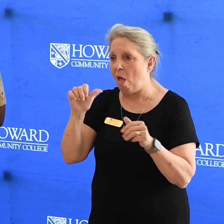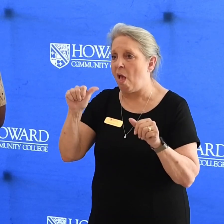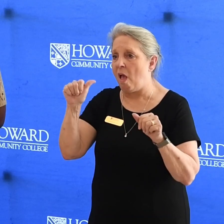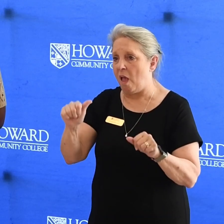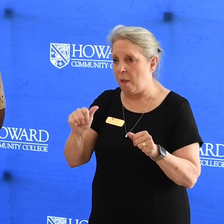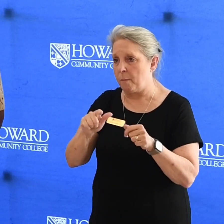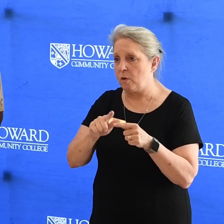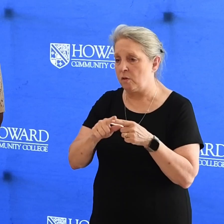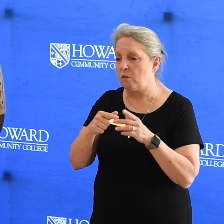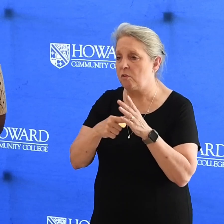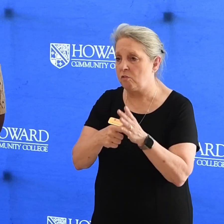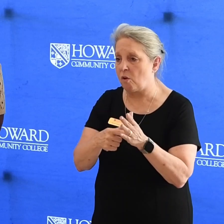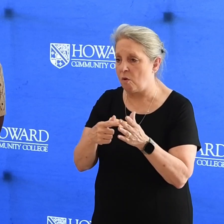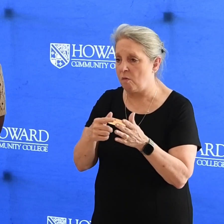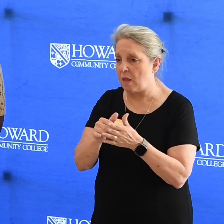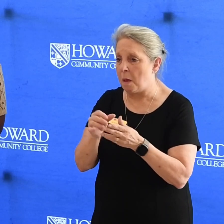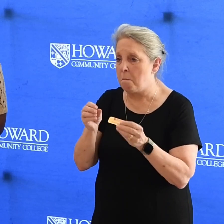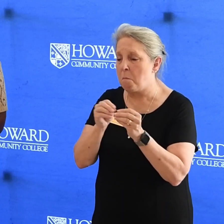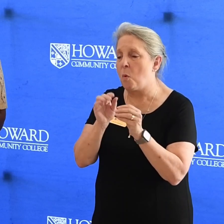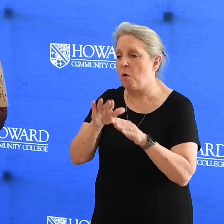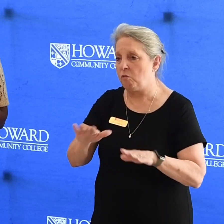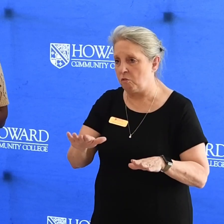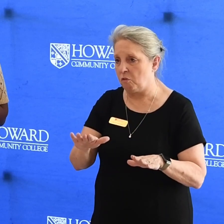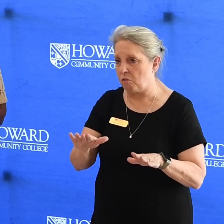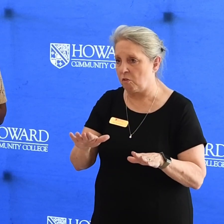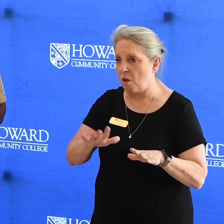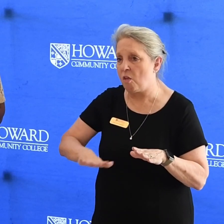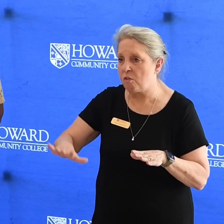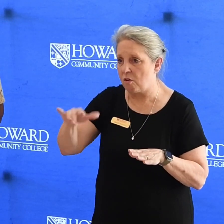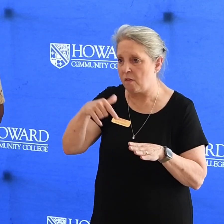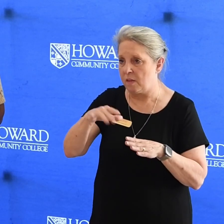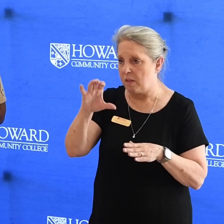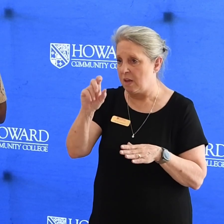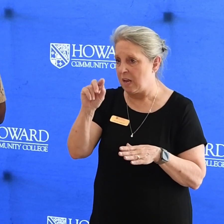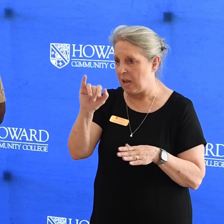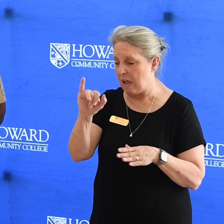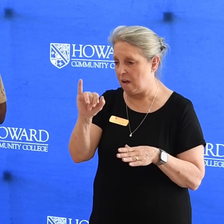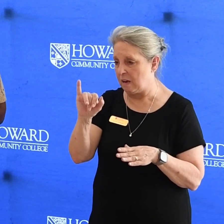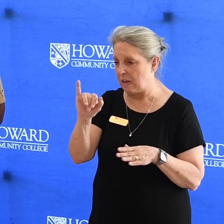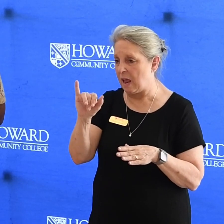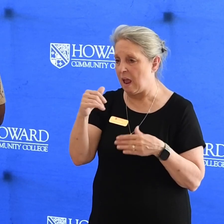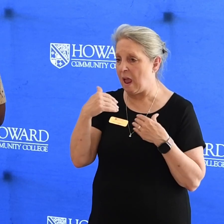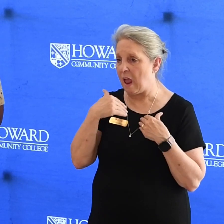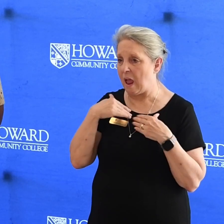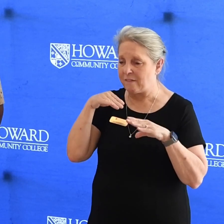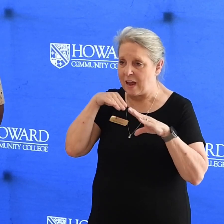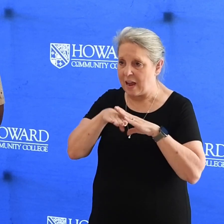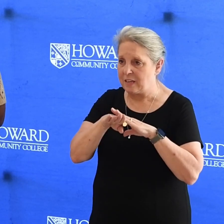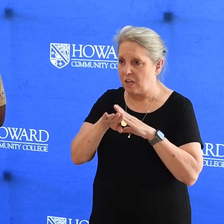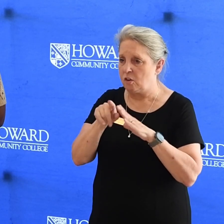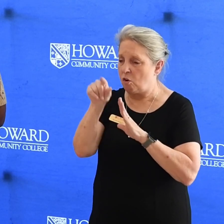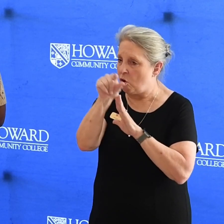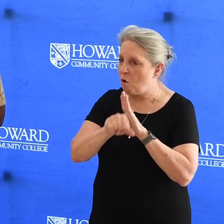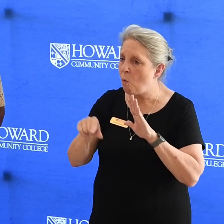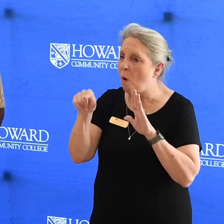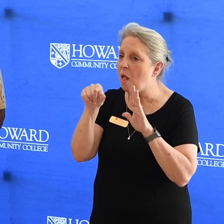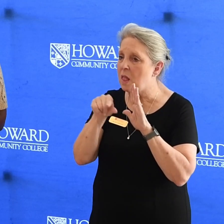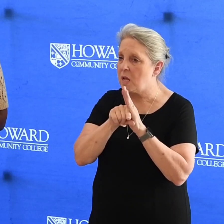to ensure that more children across this county have access to